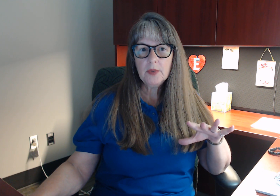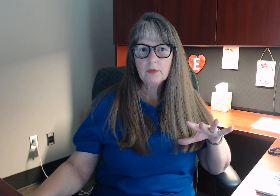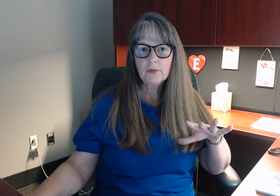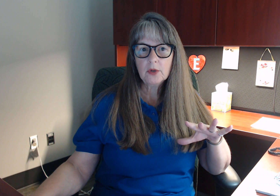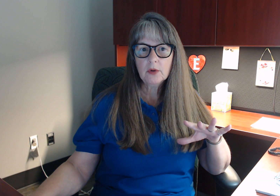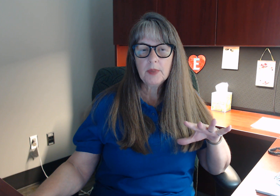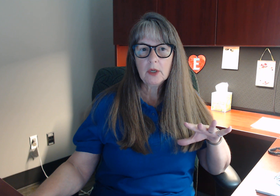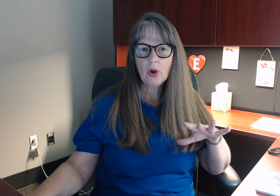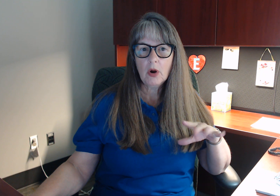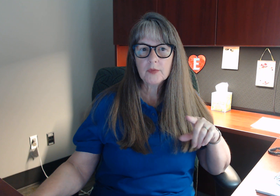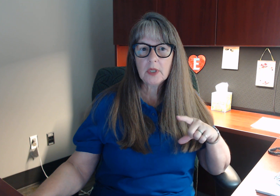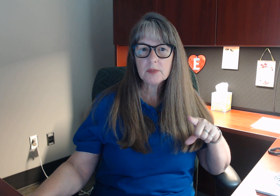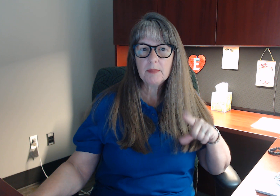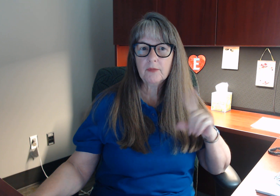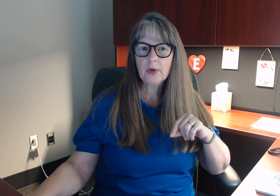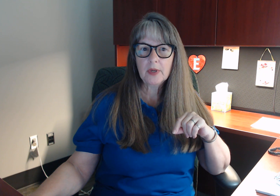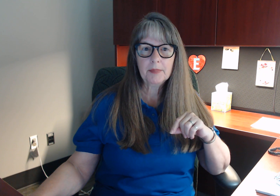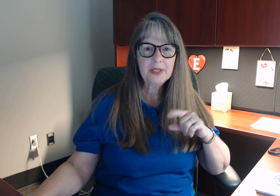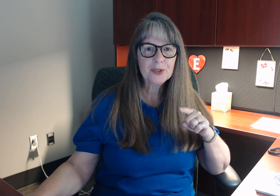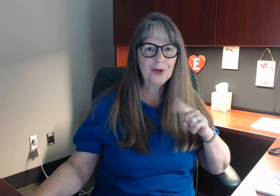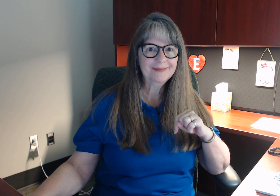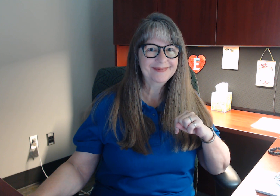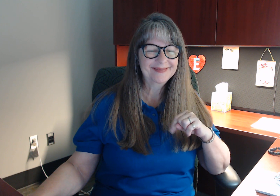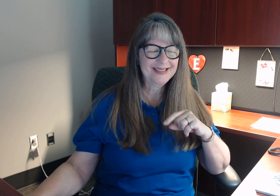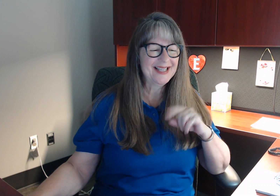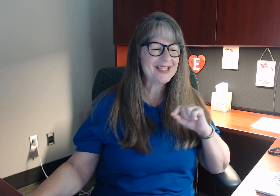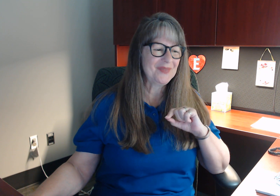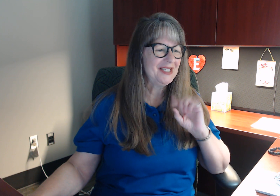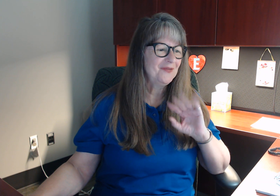of a fear of being in a car. I've seen lots of people fear in a police car. It's something different.